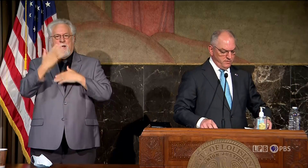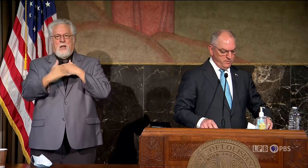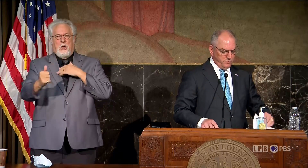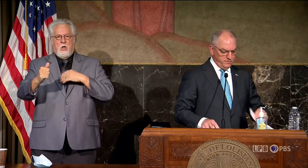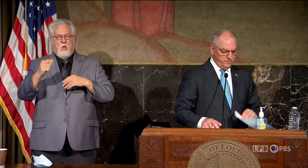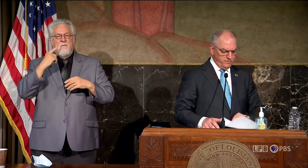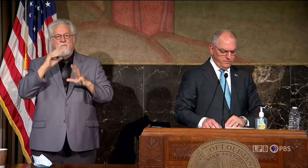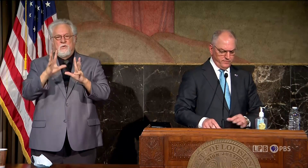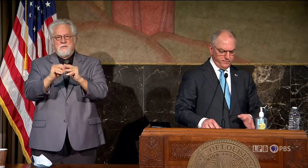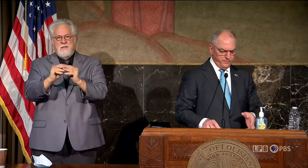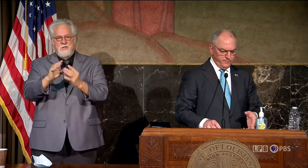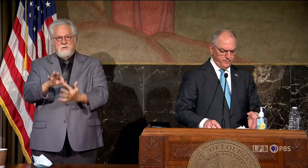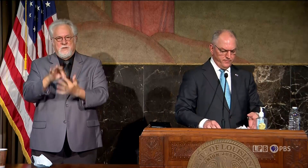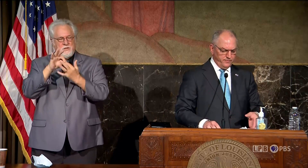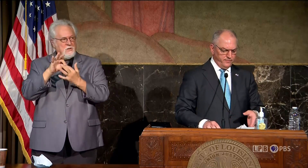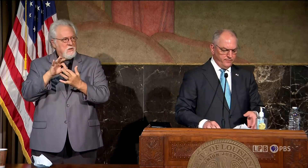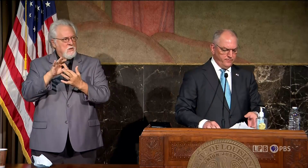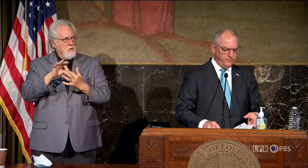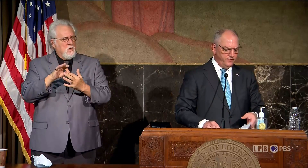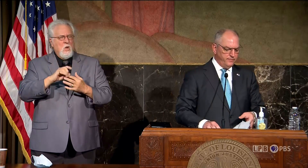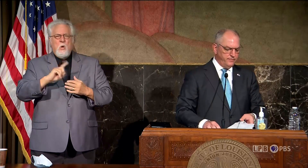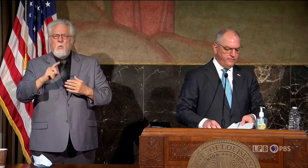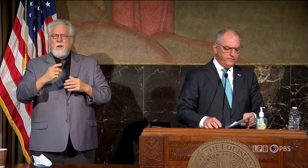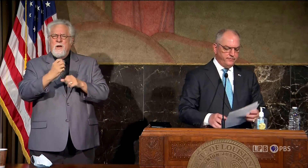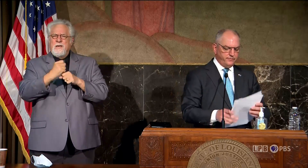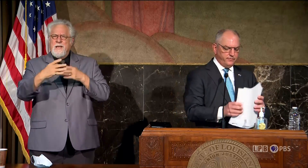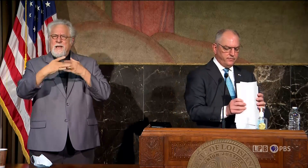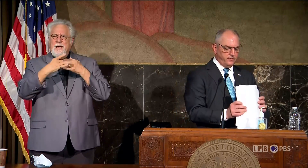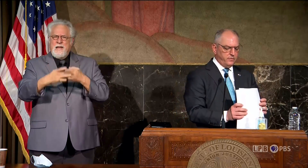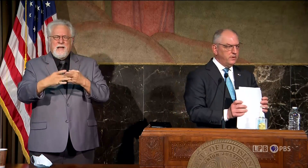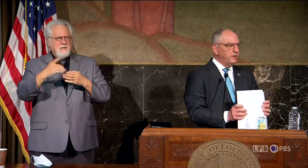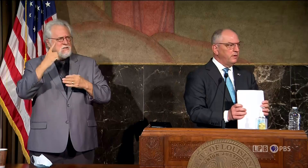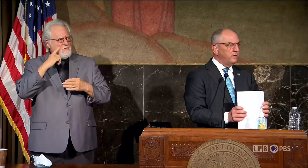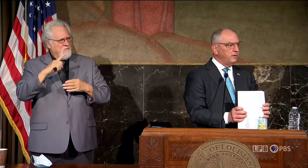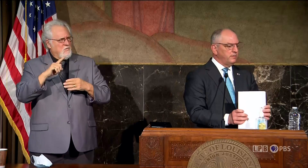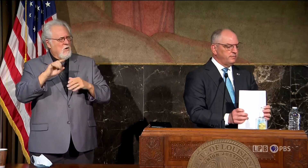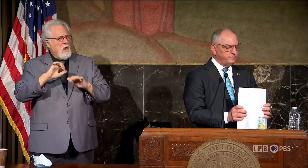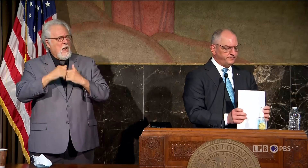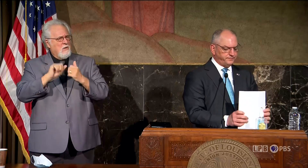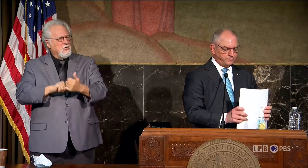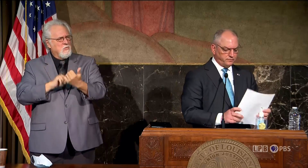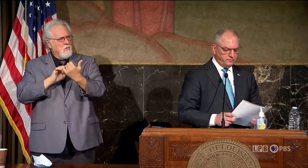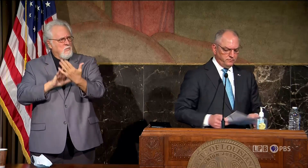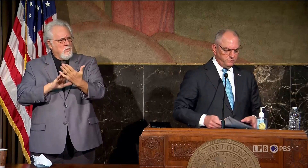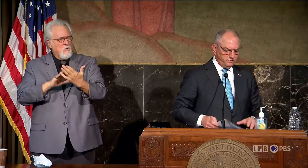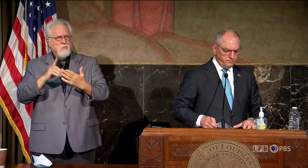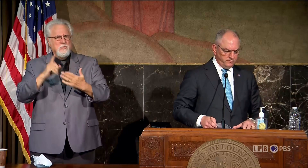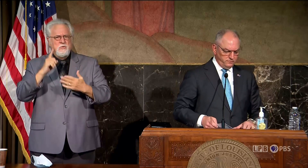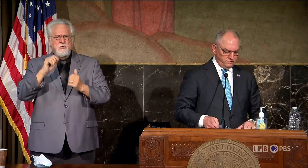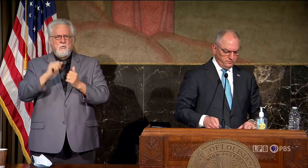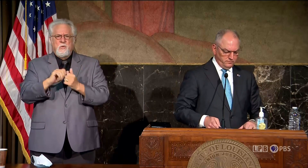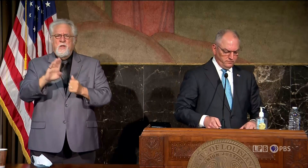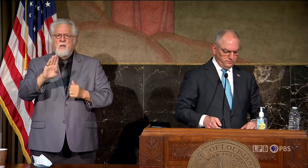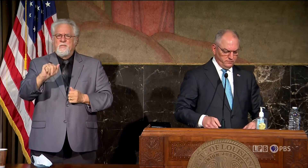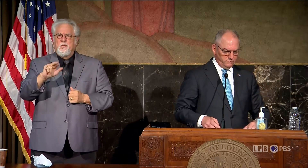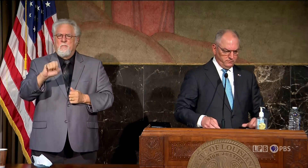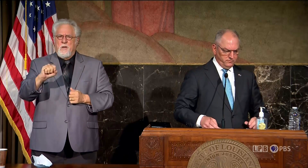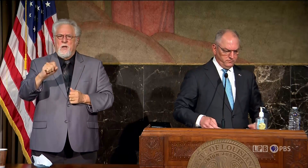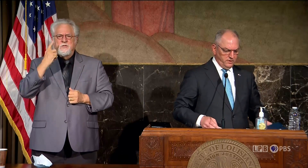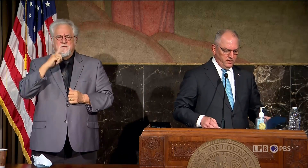Yeah. Where did you get the guidance that made you decide the approach that you took with bars?